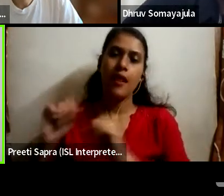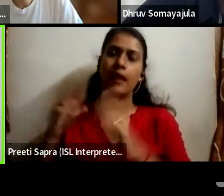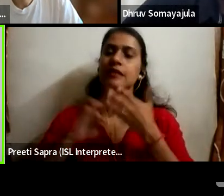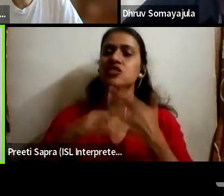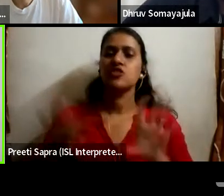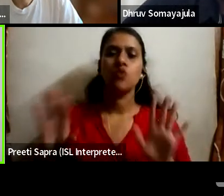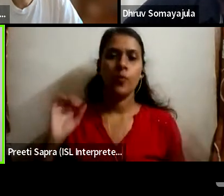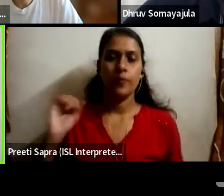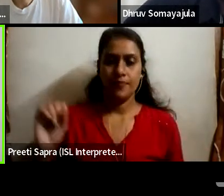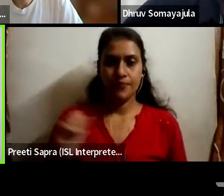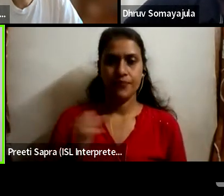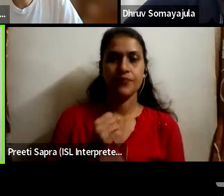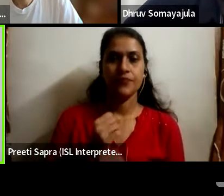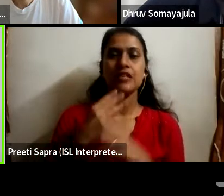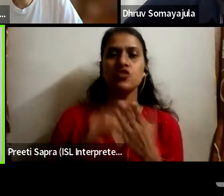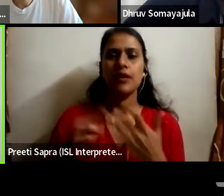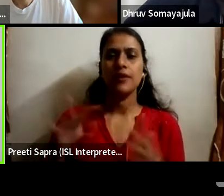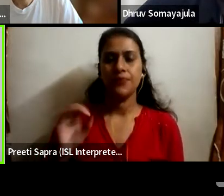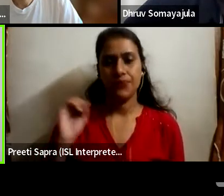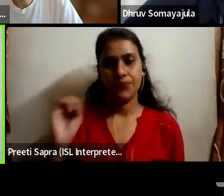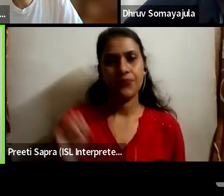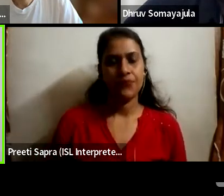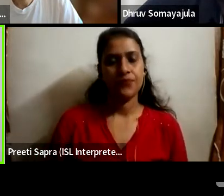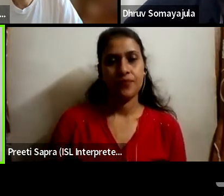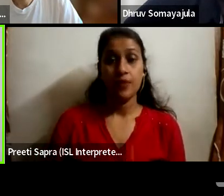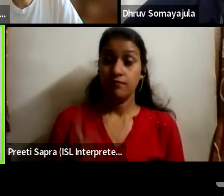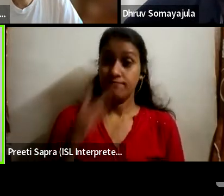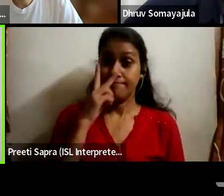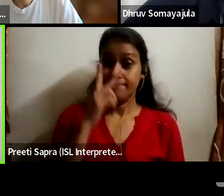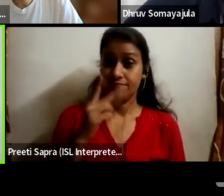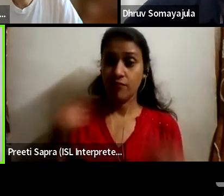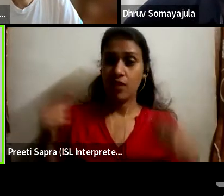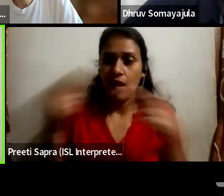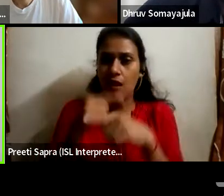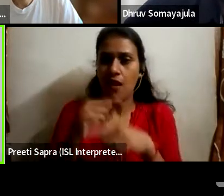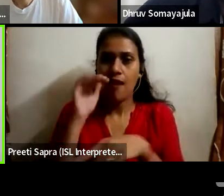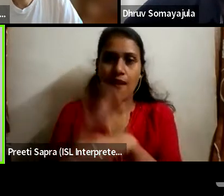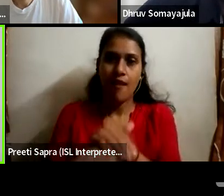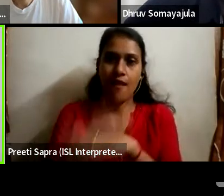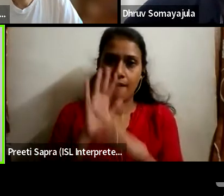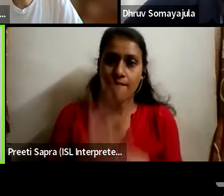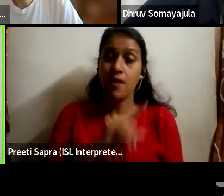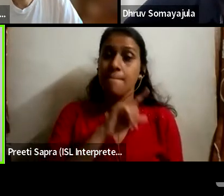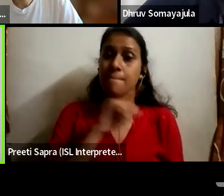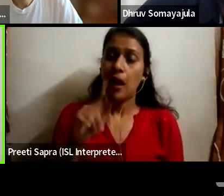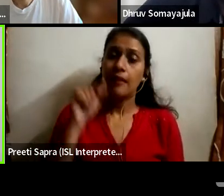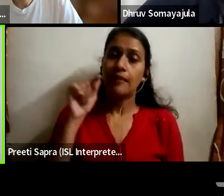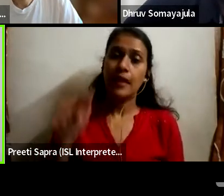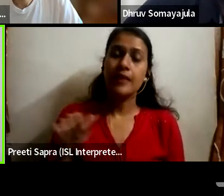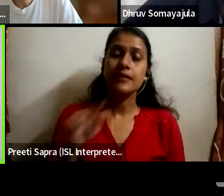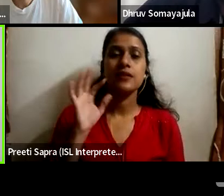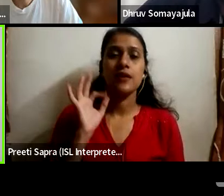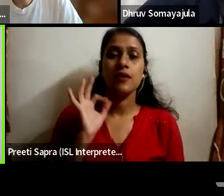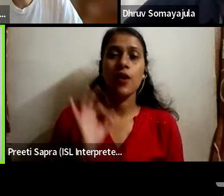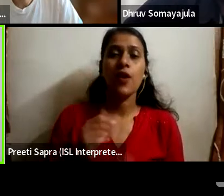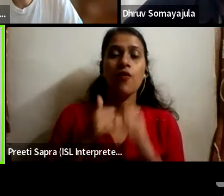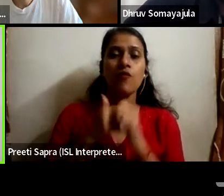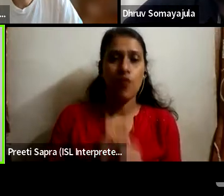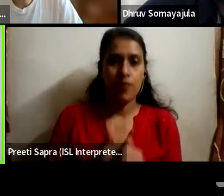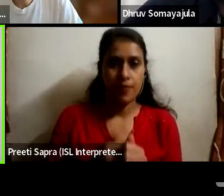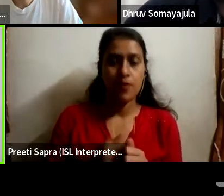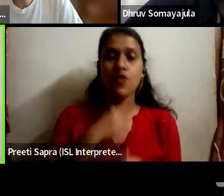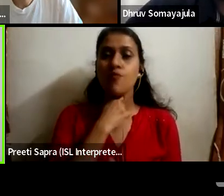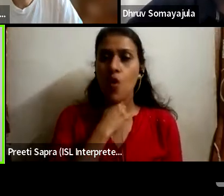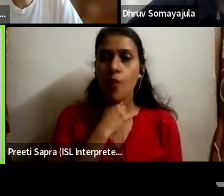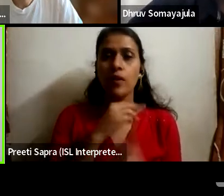anyway. So yes, completely acknowledge the conflict bit, but I think that's one of the perils, but also definitely the promise